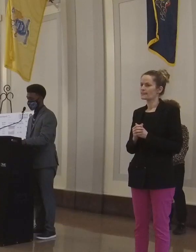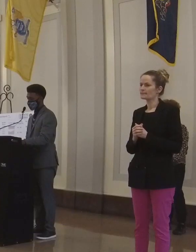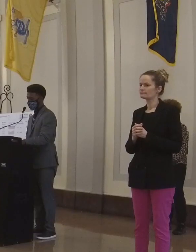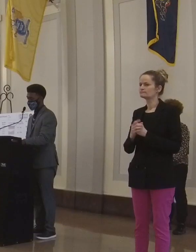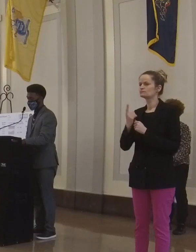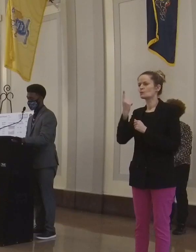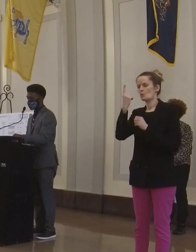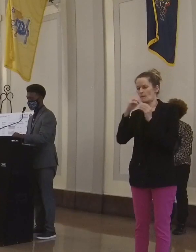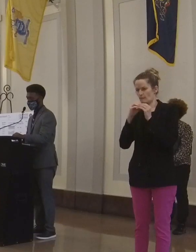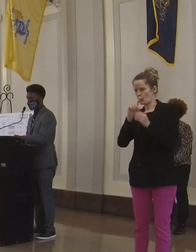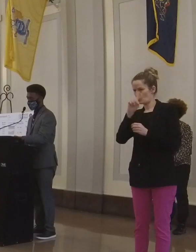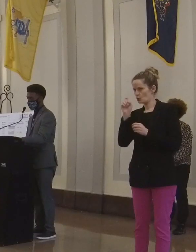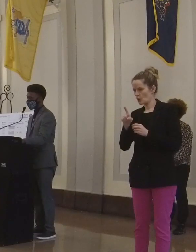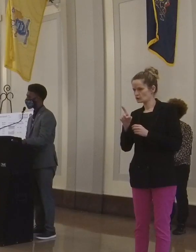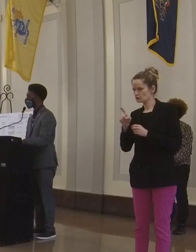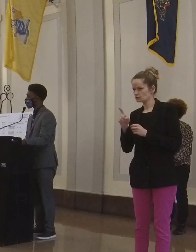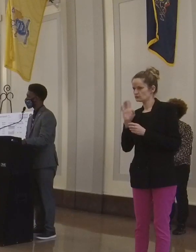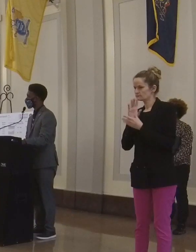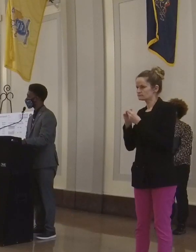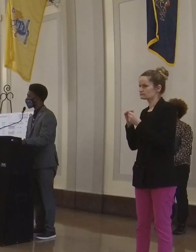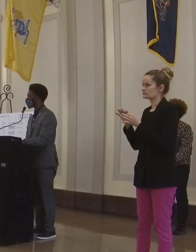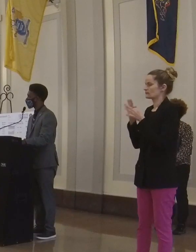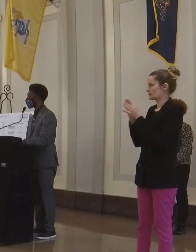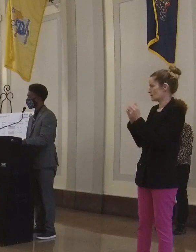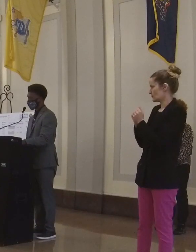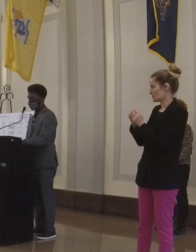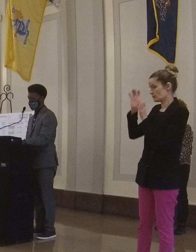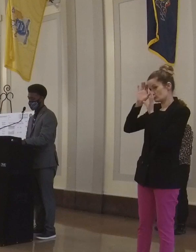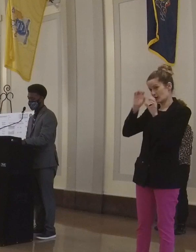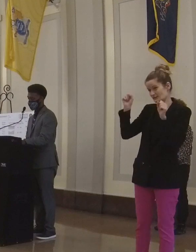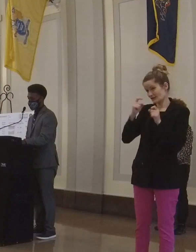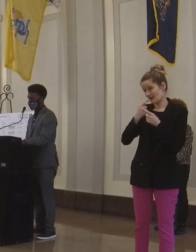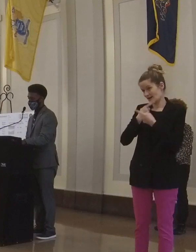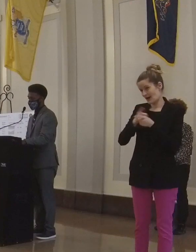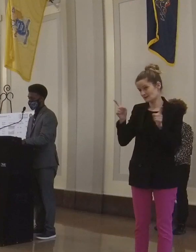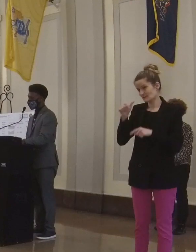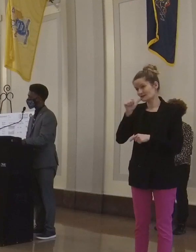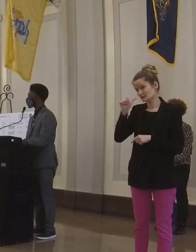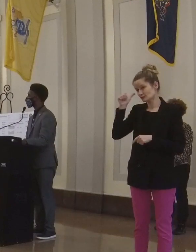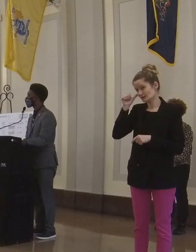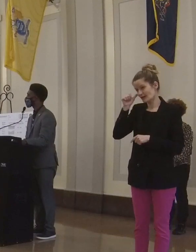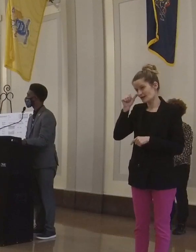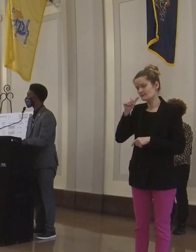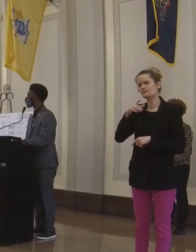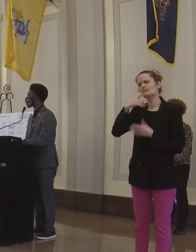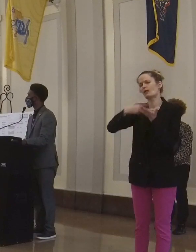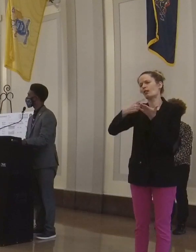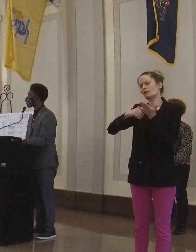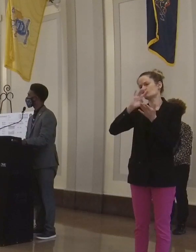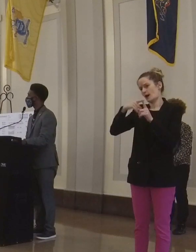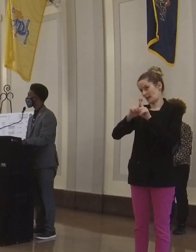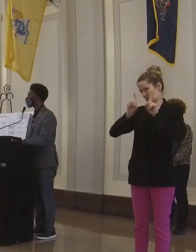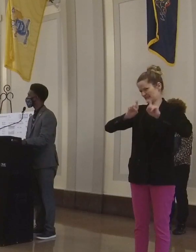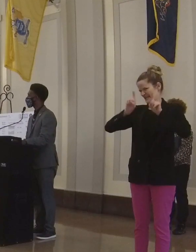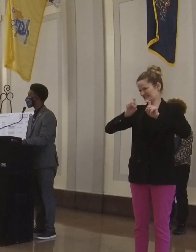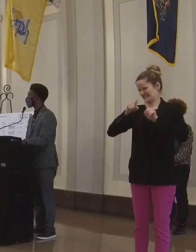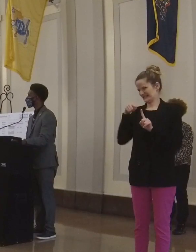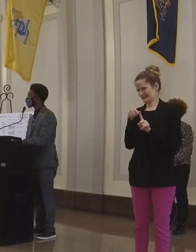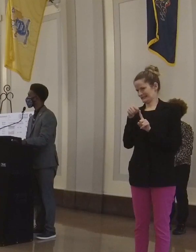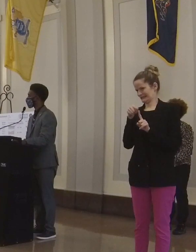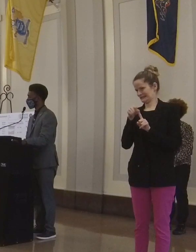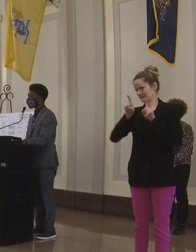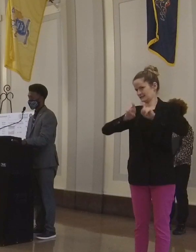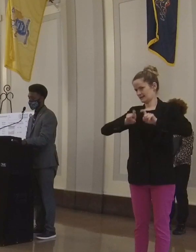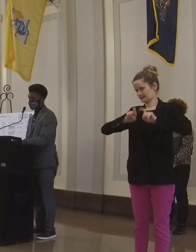president's announcement yesterday. He talked a lot about testing and invoking the Defense Production Act,